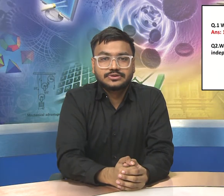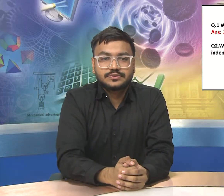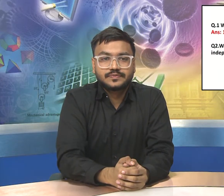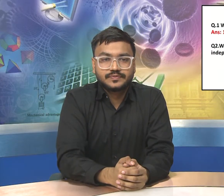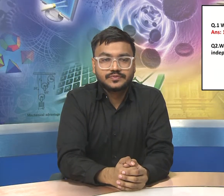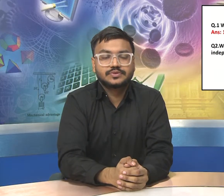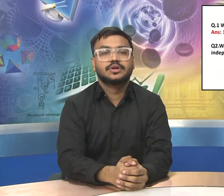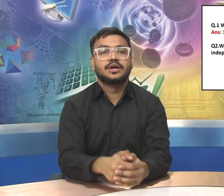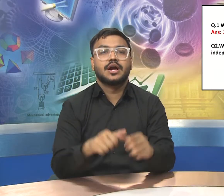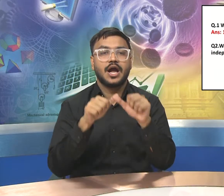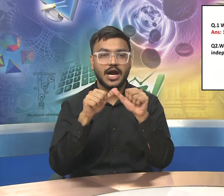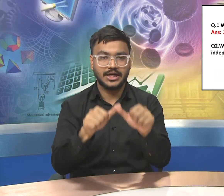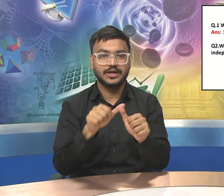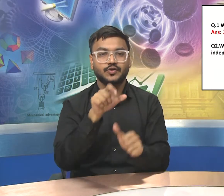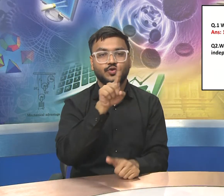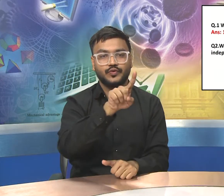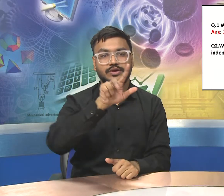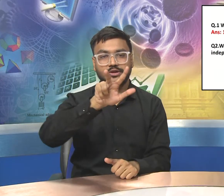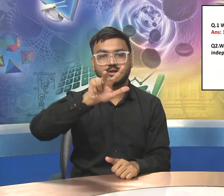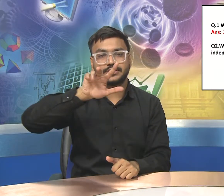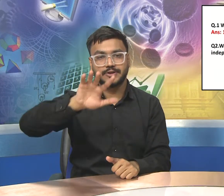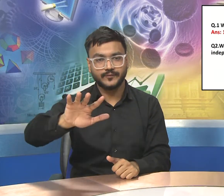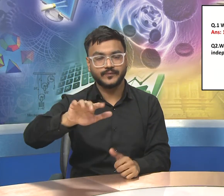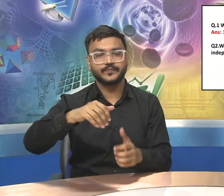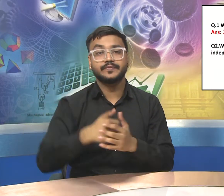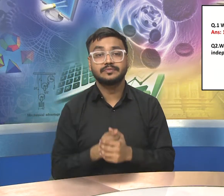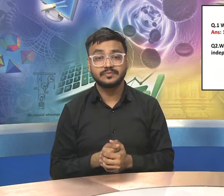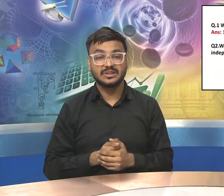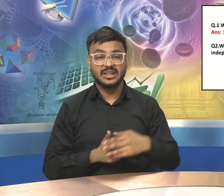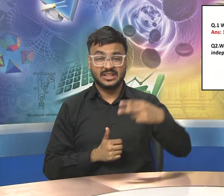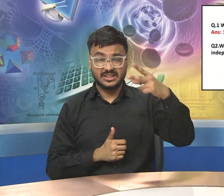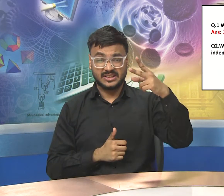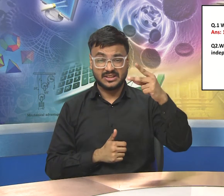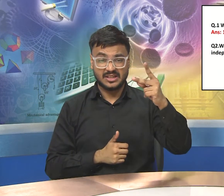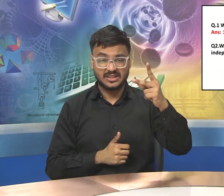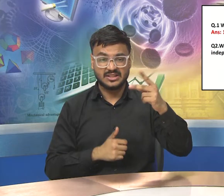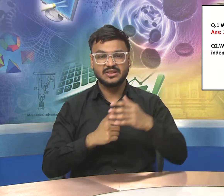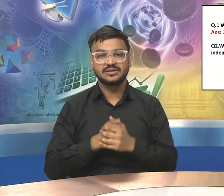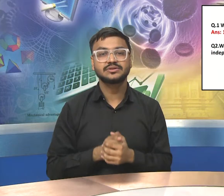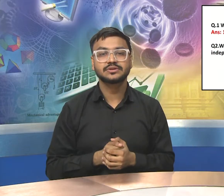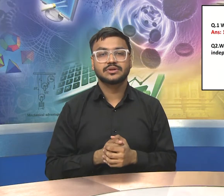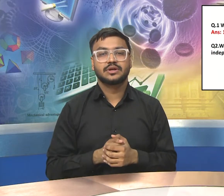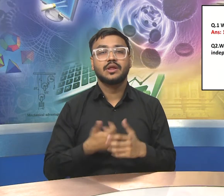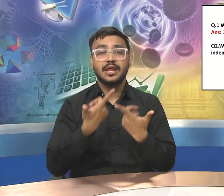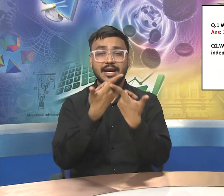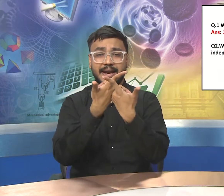And the answer is the first school deaf started in India in 1885.